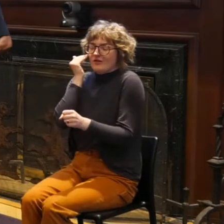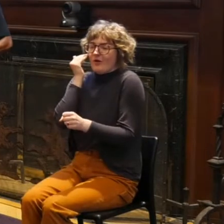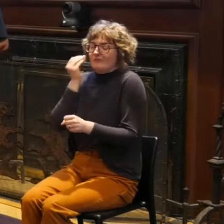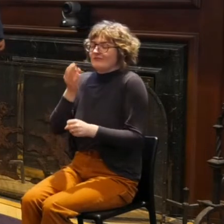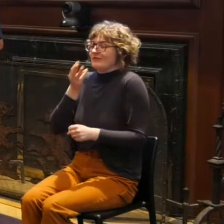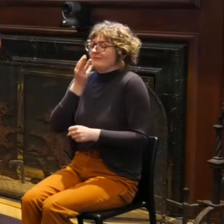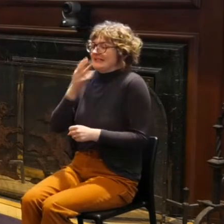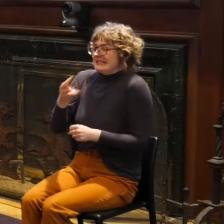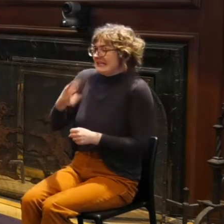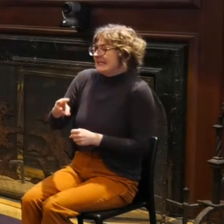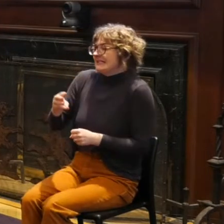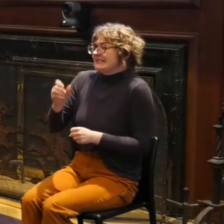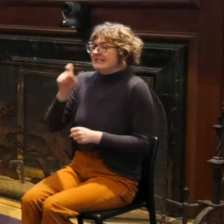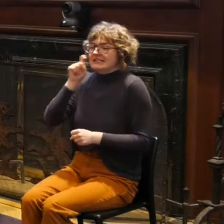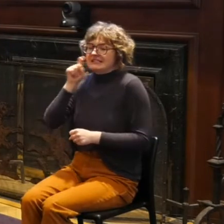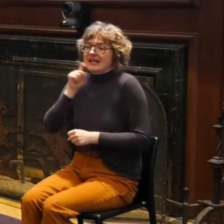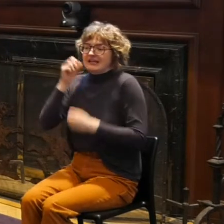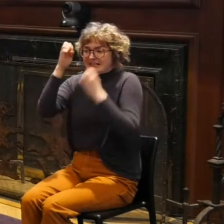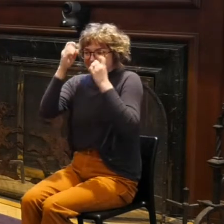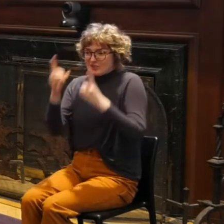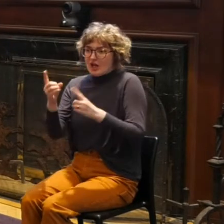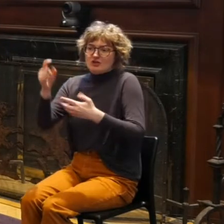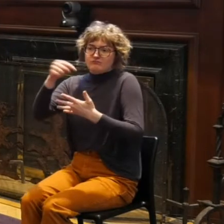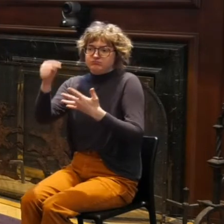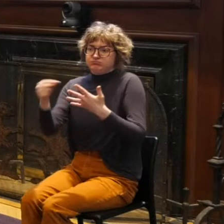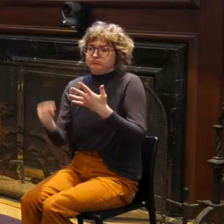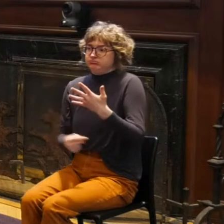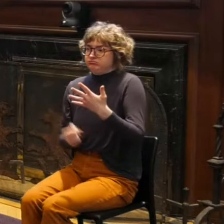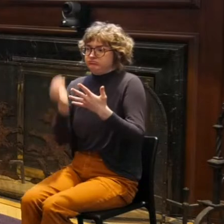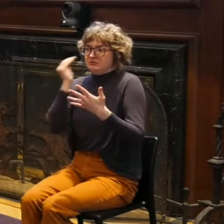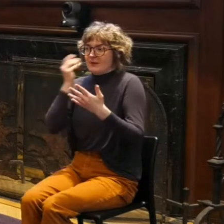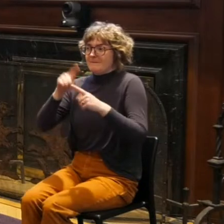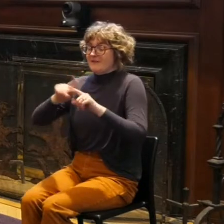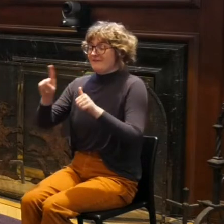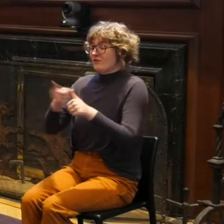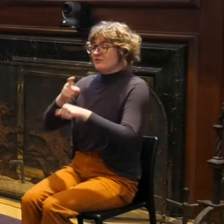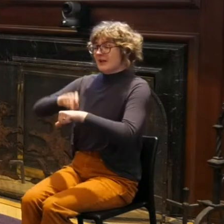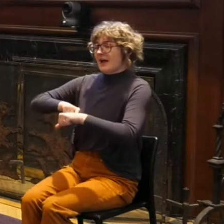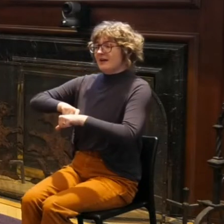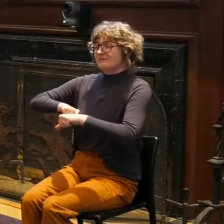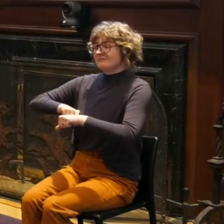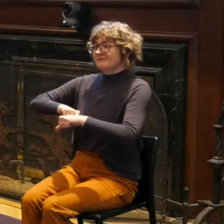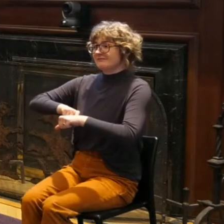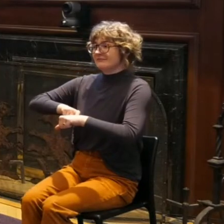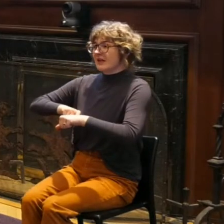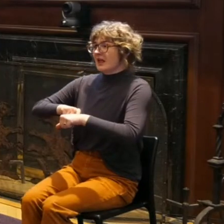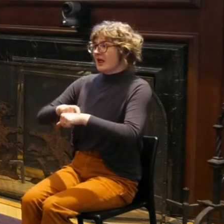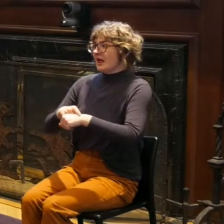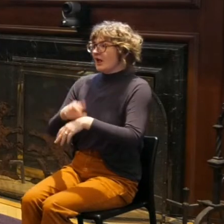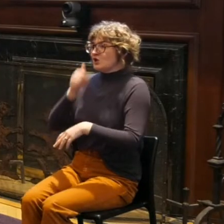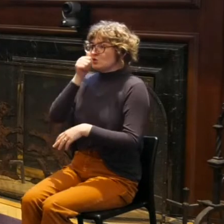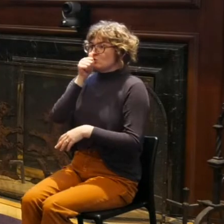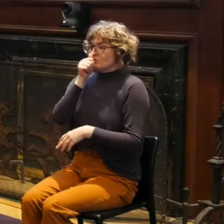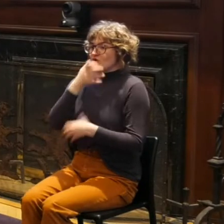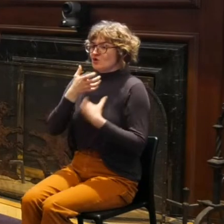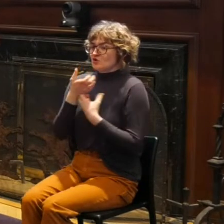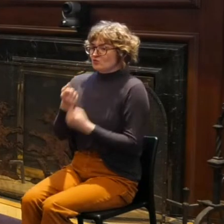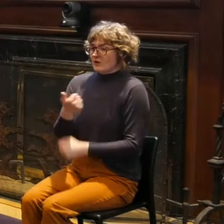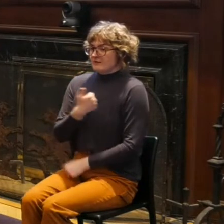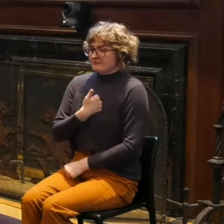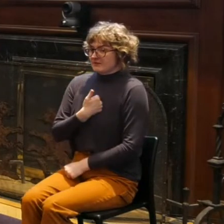years old, sex education, karma, et cetera. But this is my first time doing this, so y'all got to bear with me.